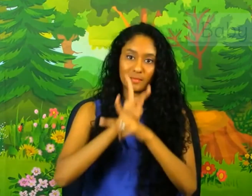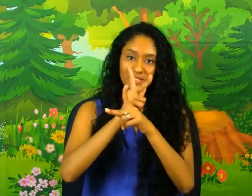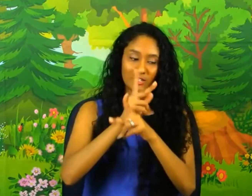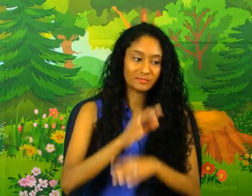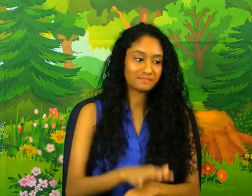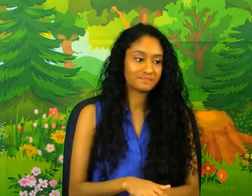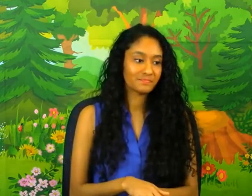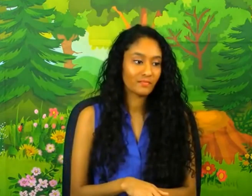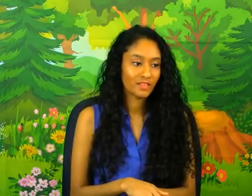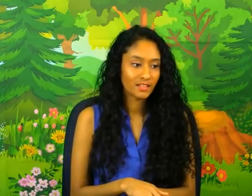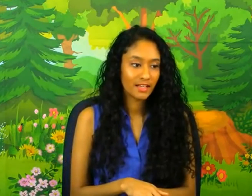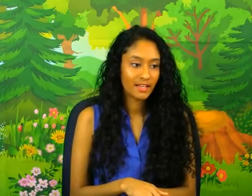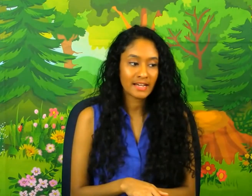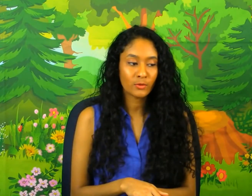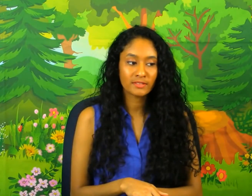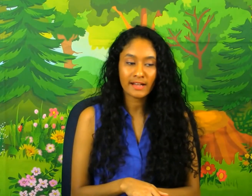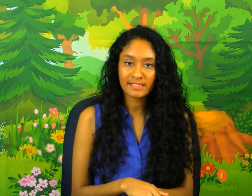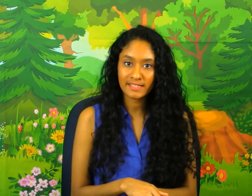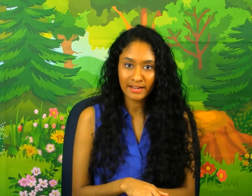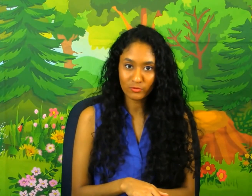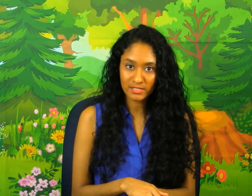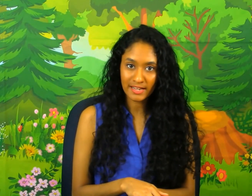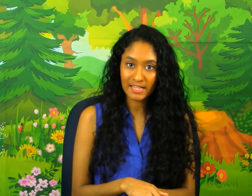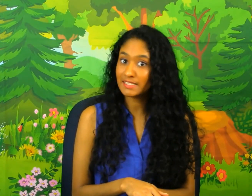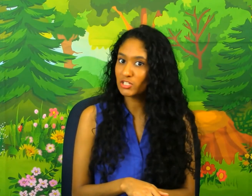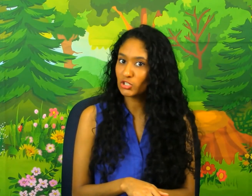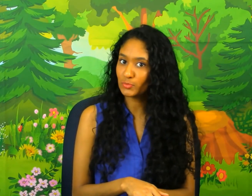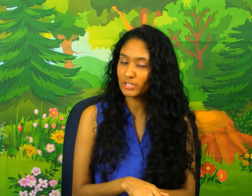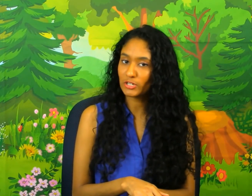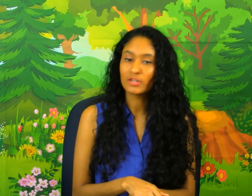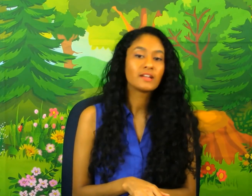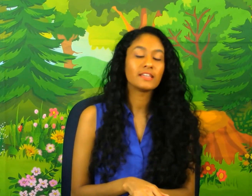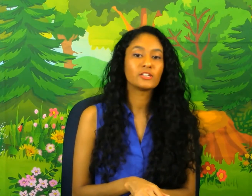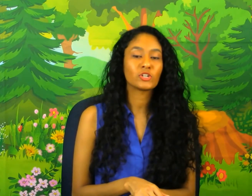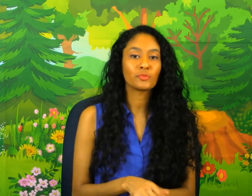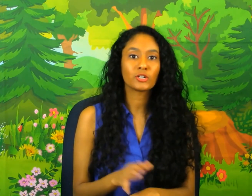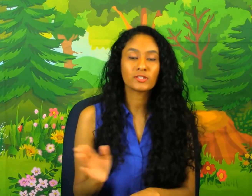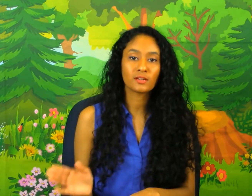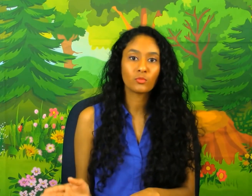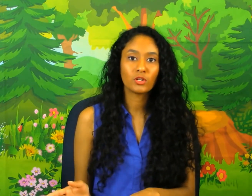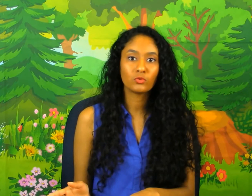babysitter. Our last sign for today is interpreter. An interpreter is someone who